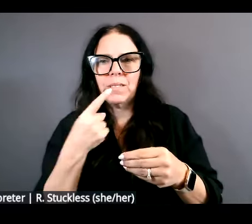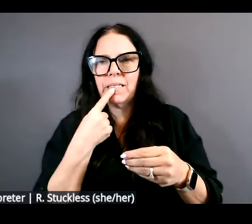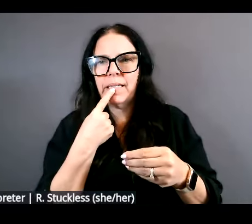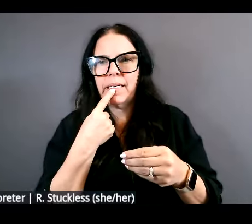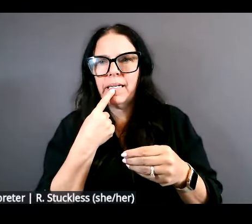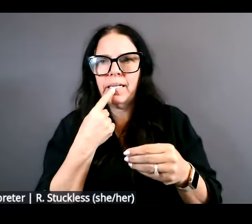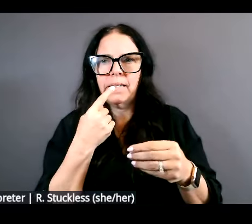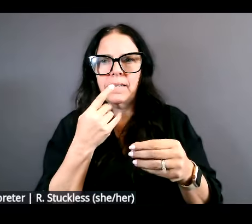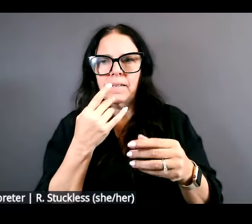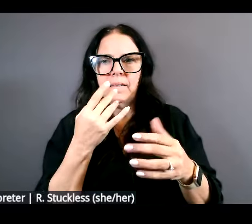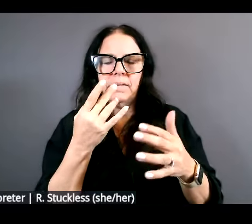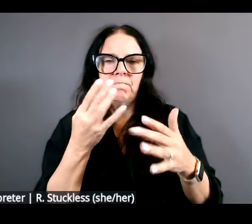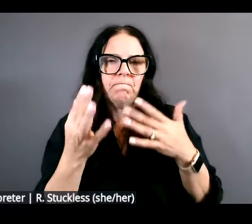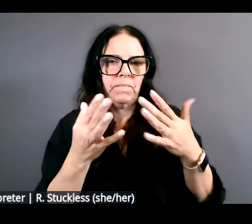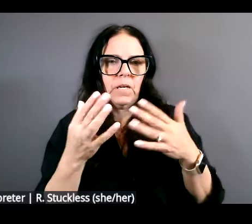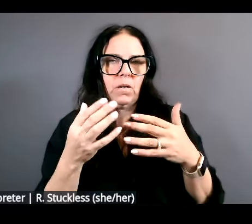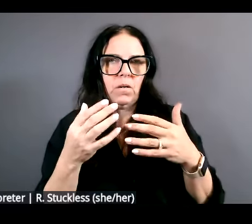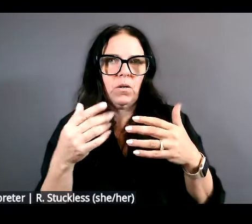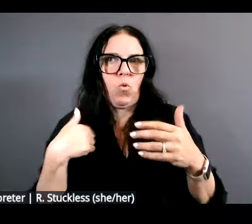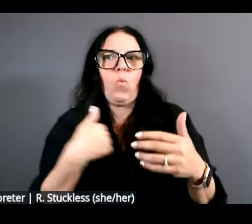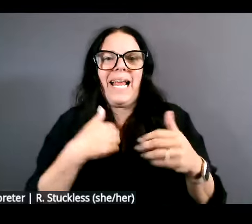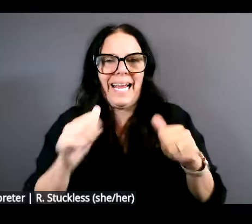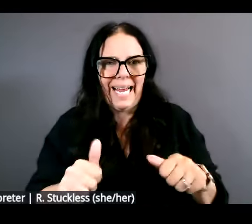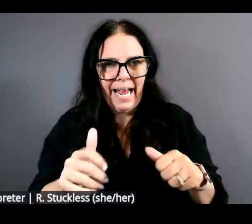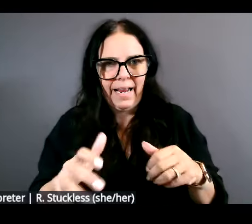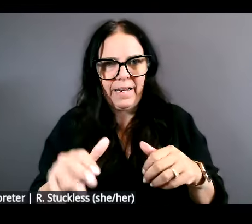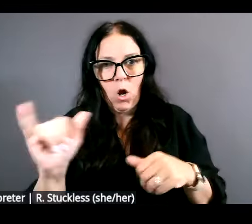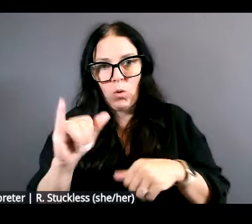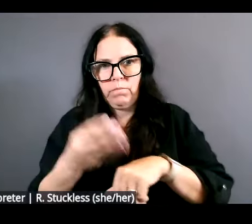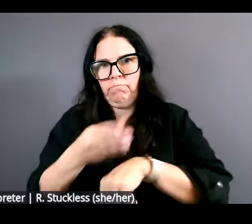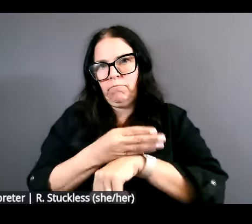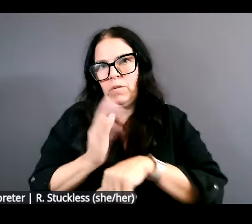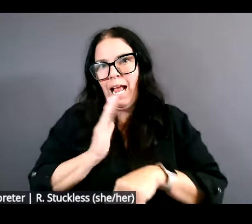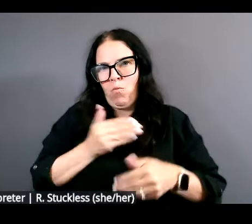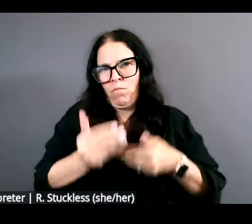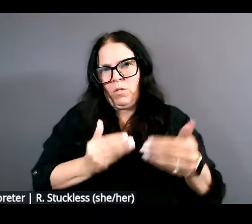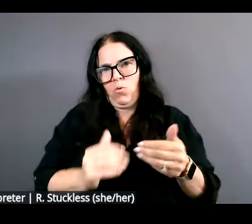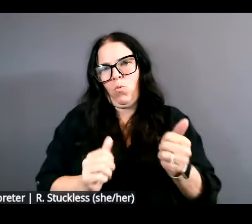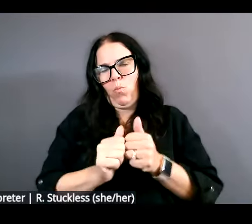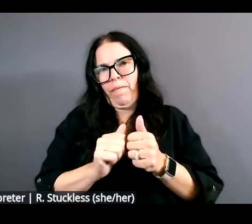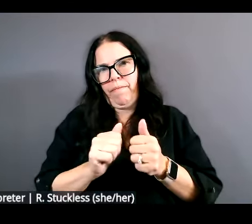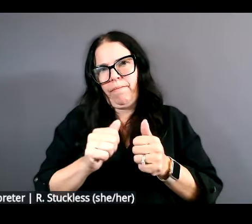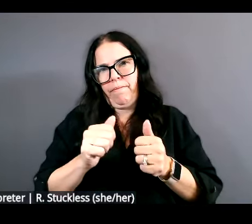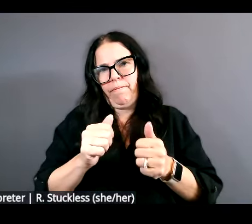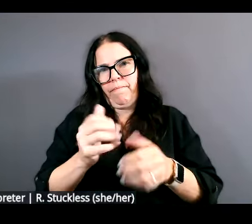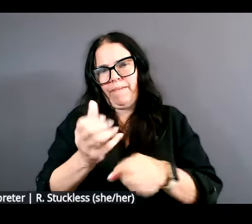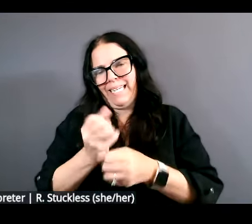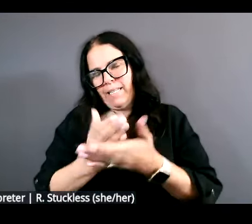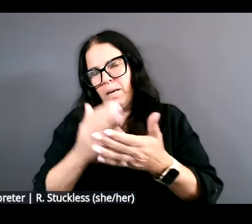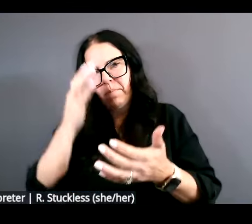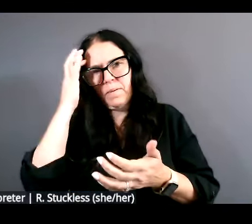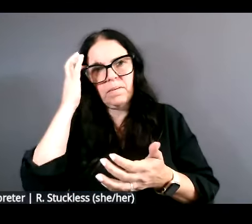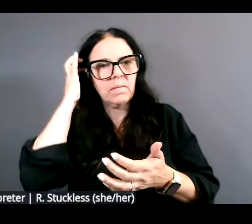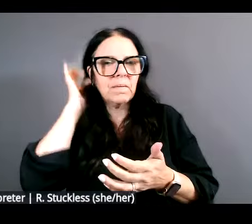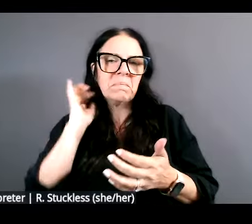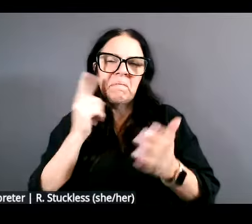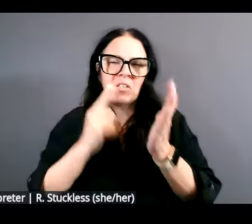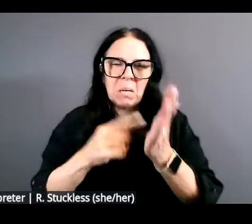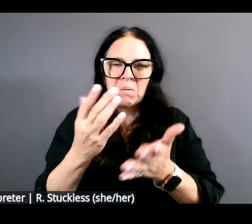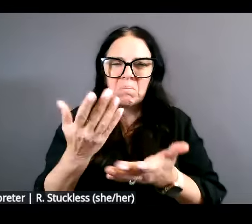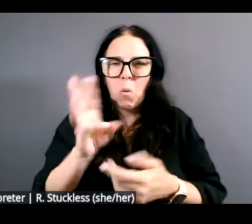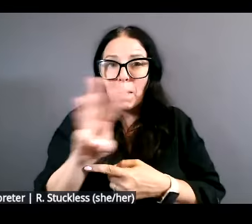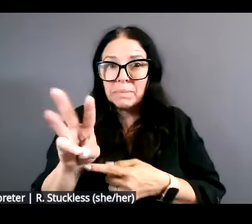greater things that we can do as a bureau for some of these things. We've kind of talked about some website changes, so this is